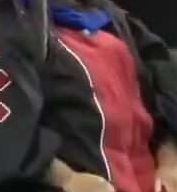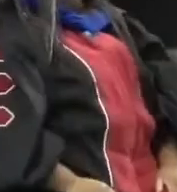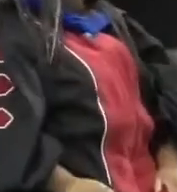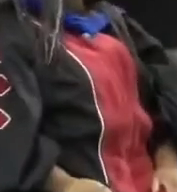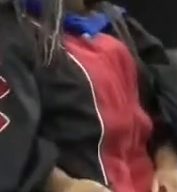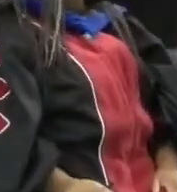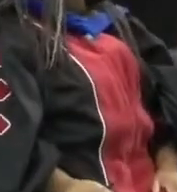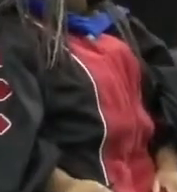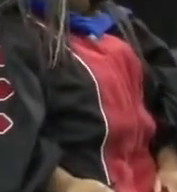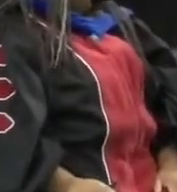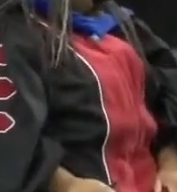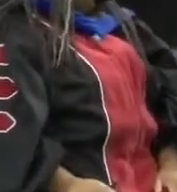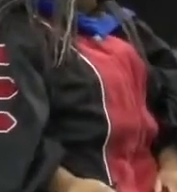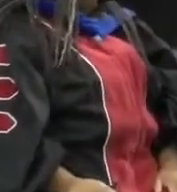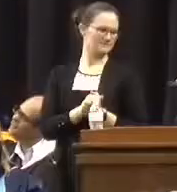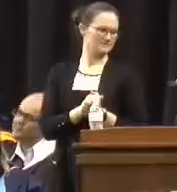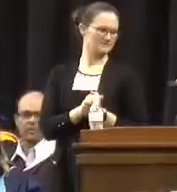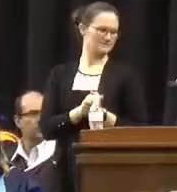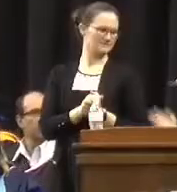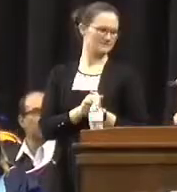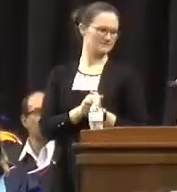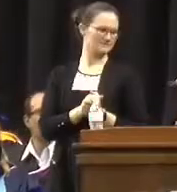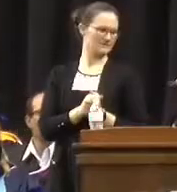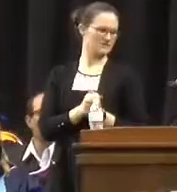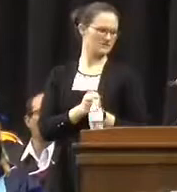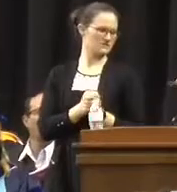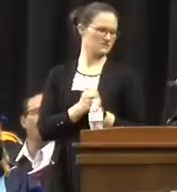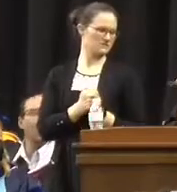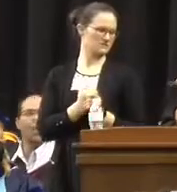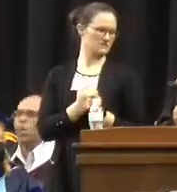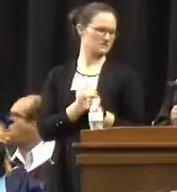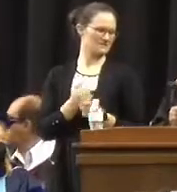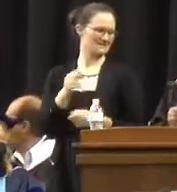Do you know his last name? Bojorquez. Bojorquez.